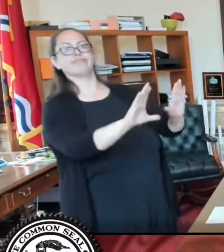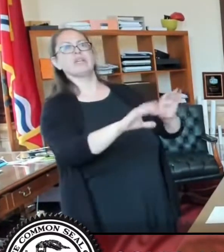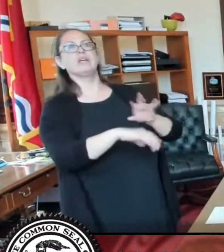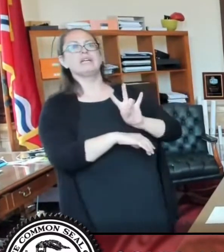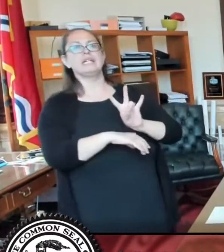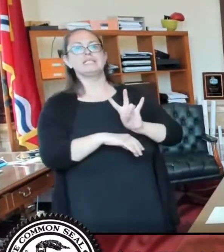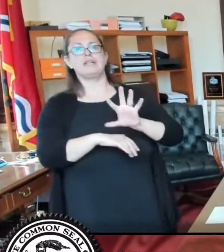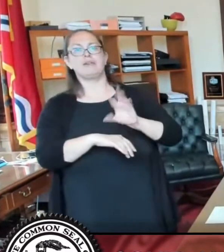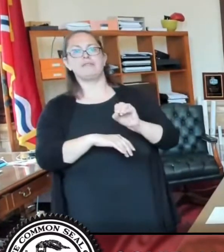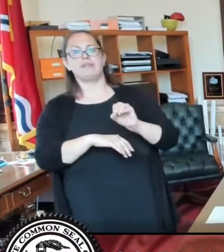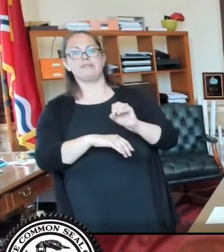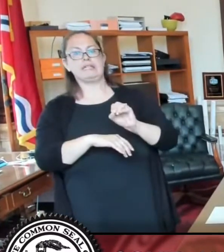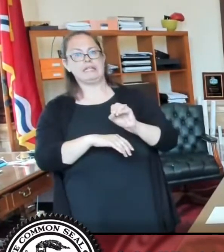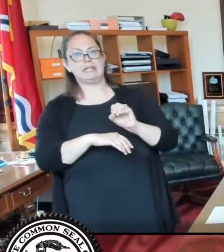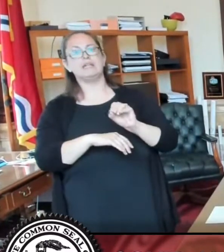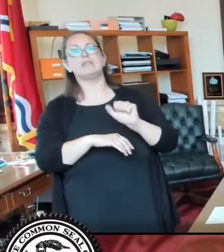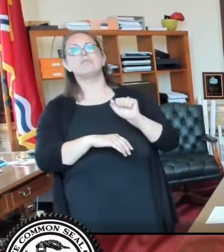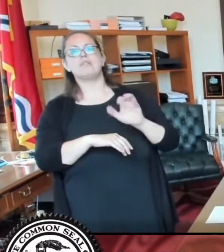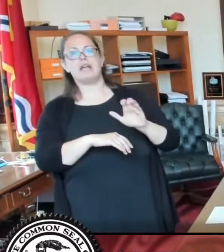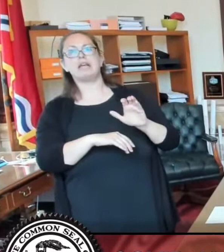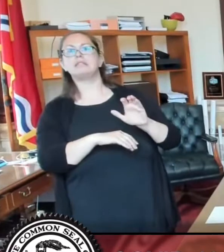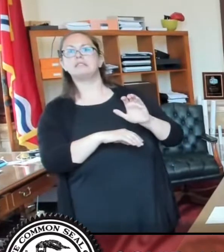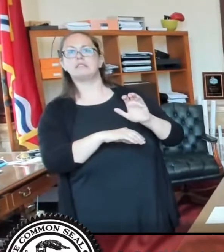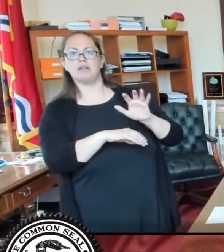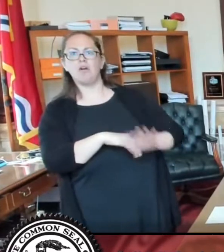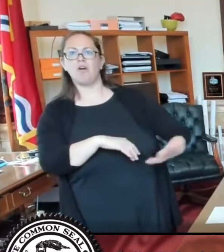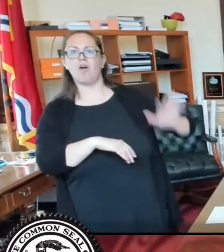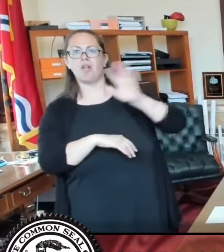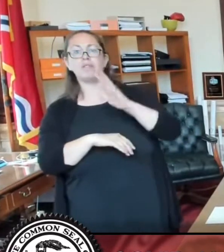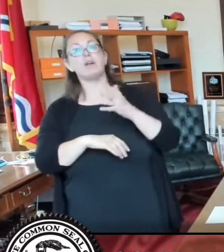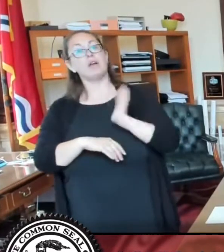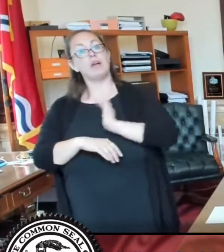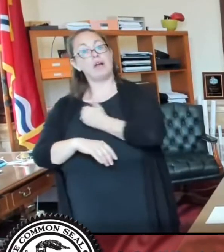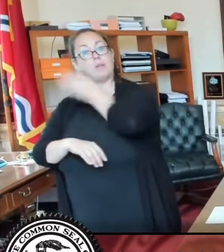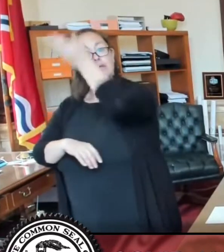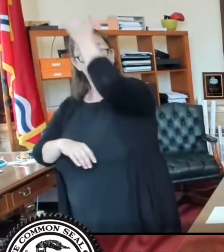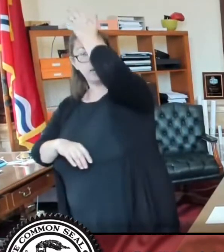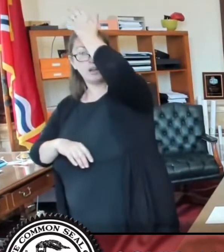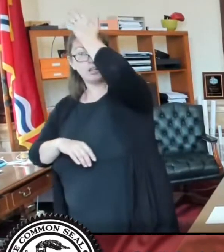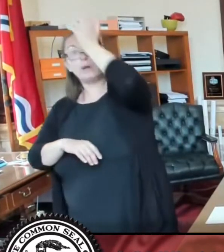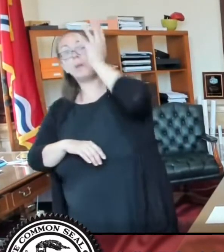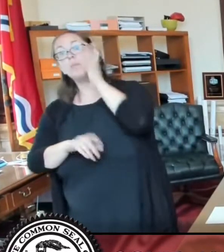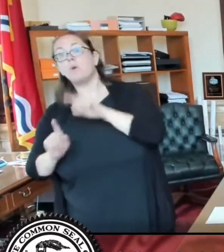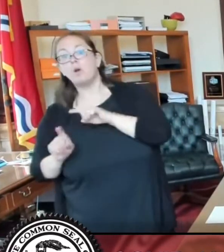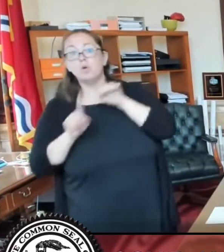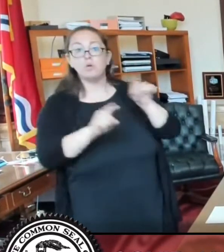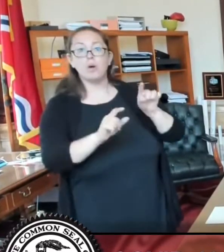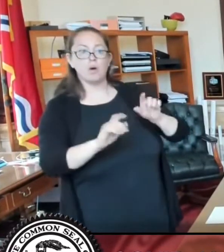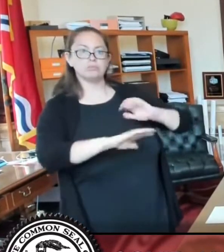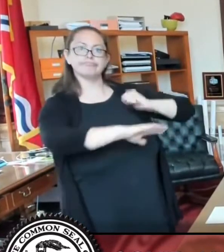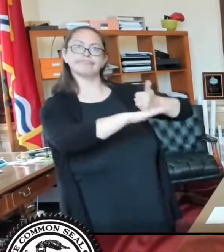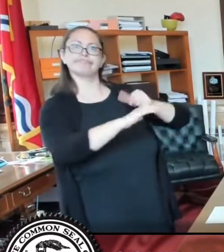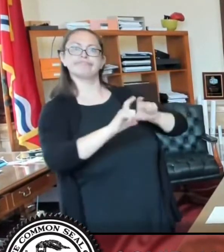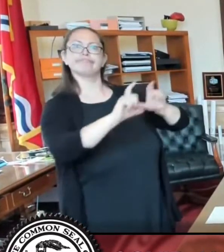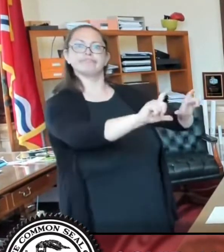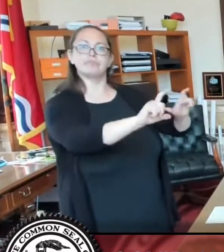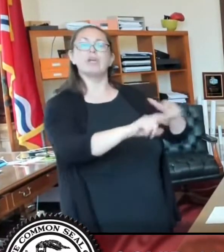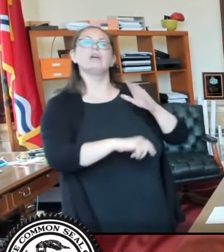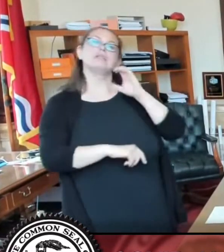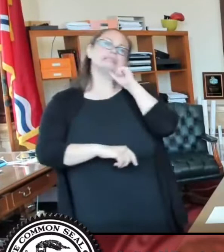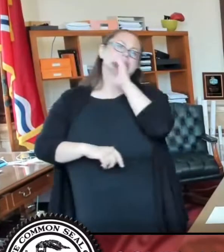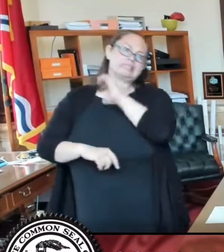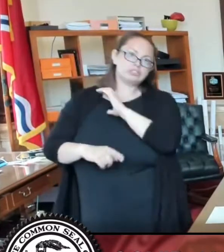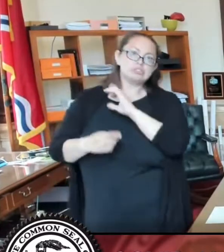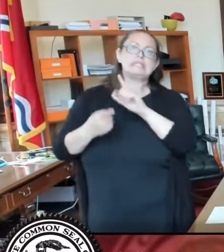air conditioner units across the region. Our fire department installs air conditioners for folks You need to be a senior. If